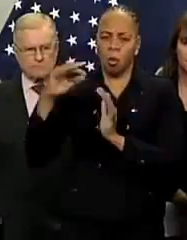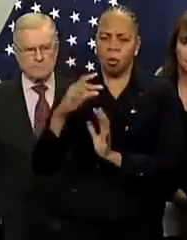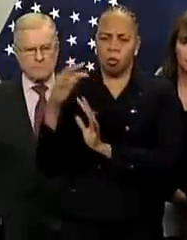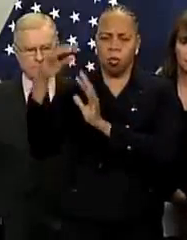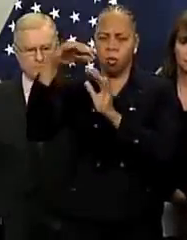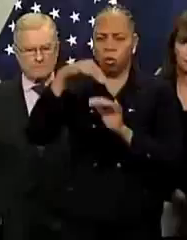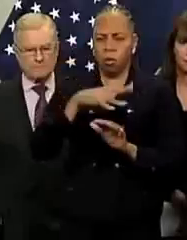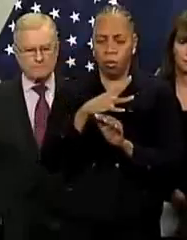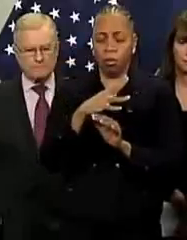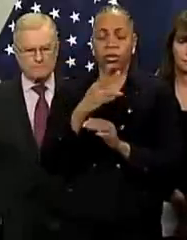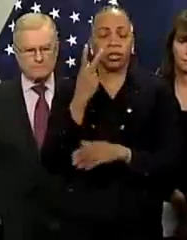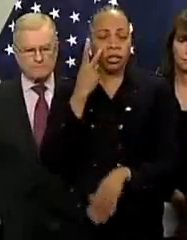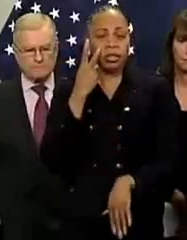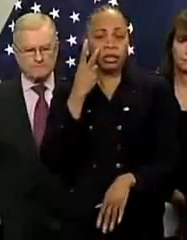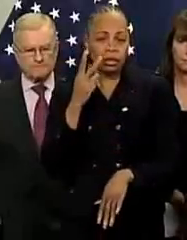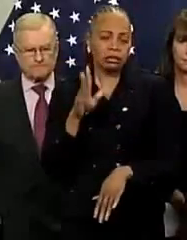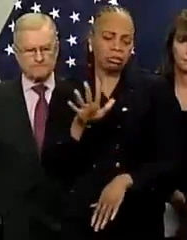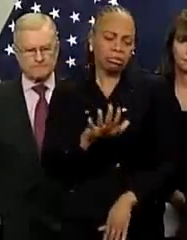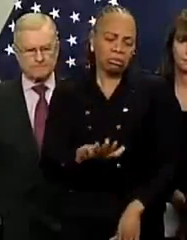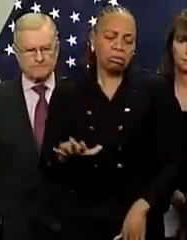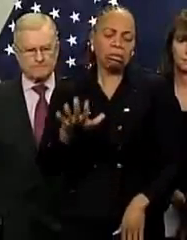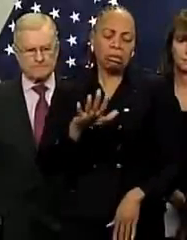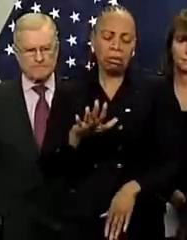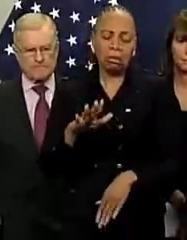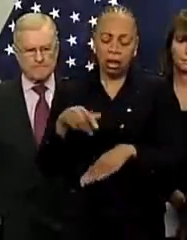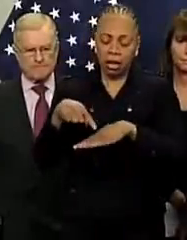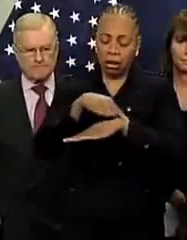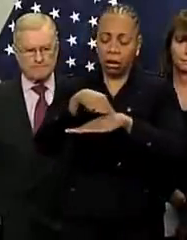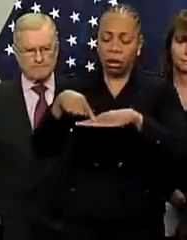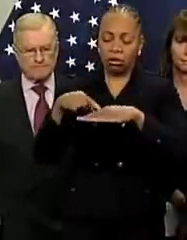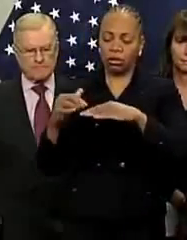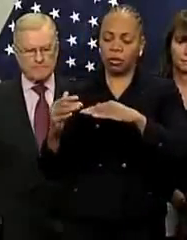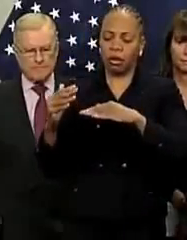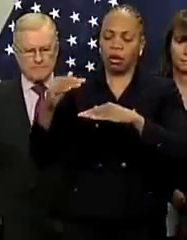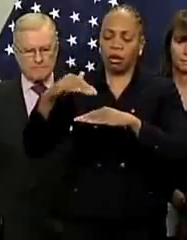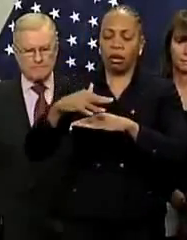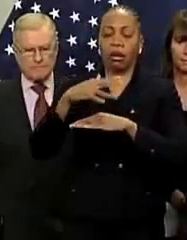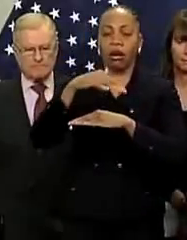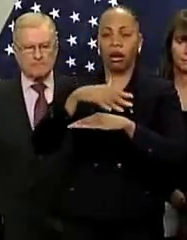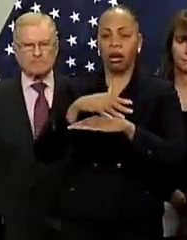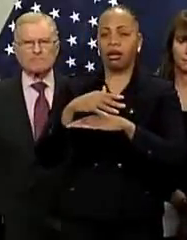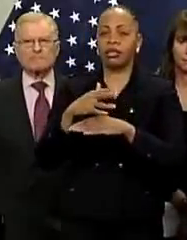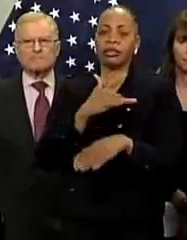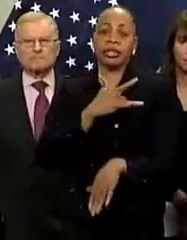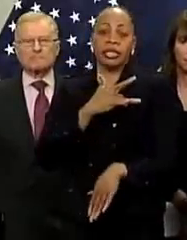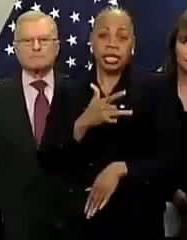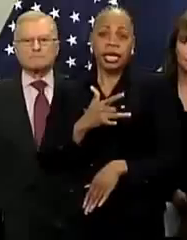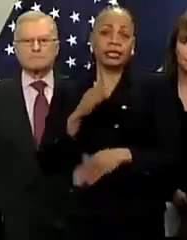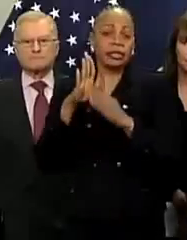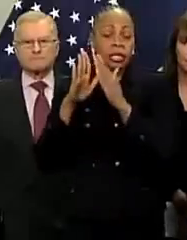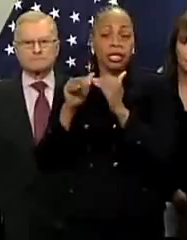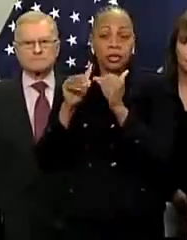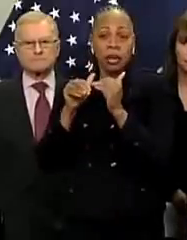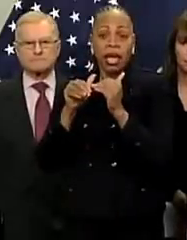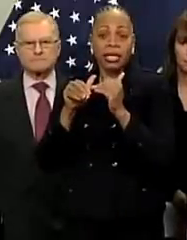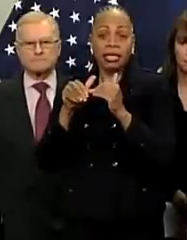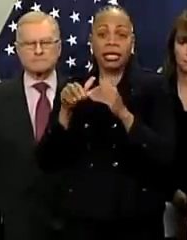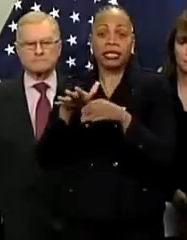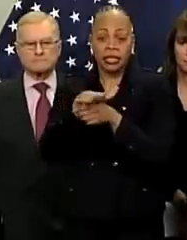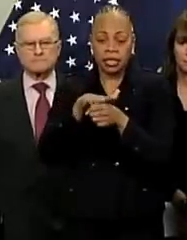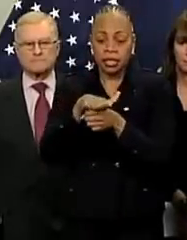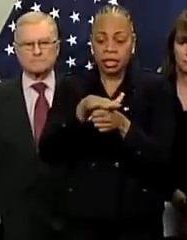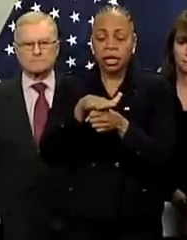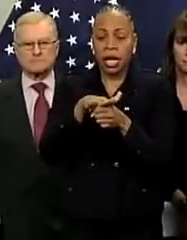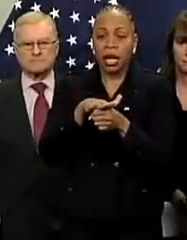see some moderate coastal flooding this evening it's likely to reduce the kind of coastal flooding that can be expected in these areas during